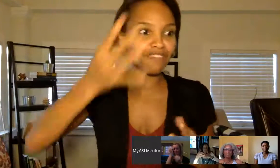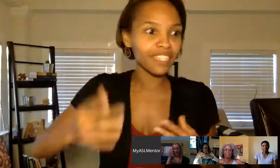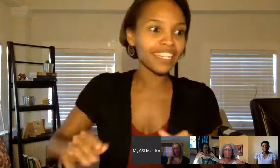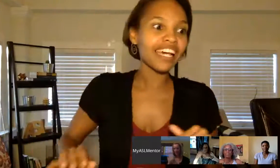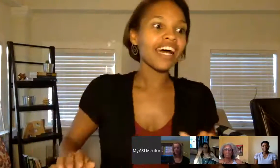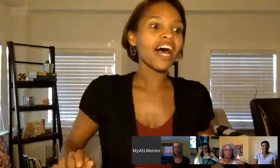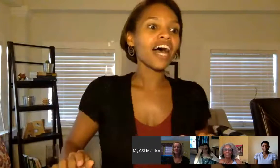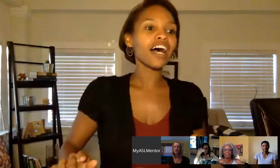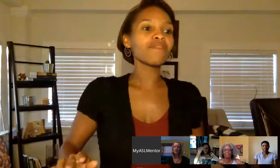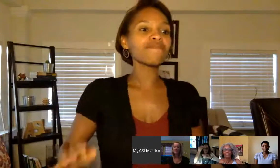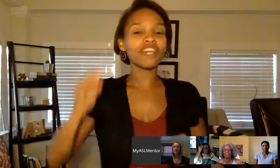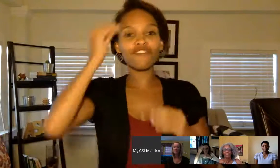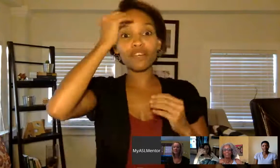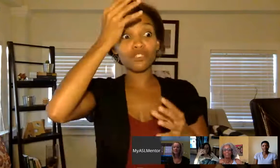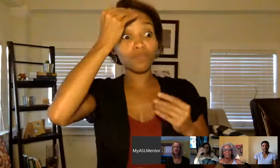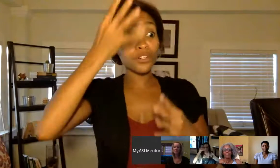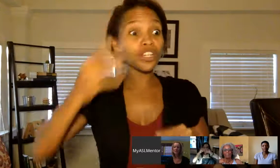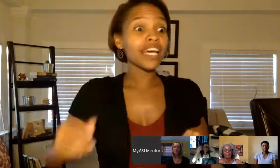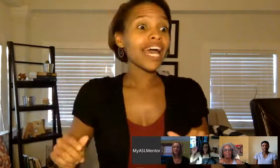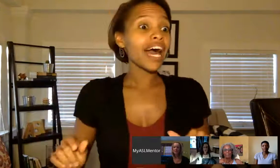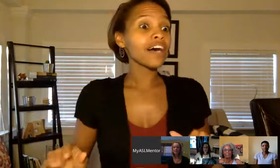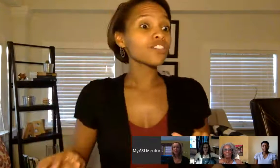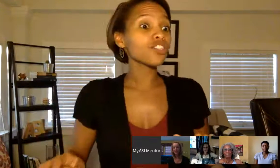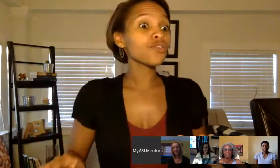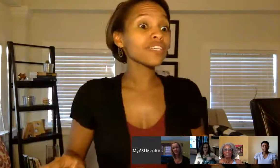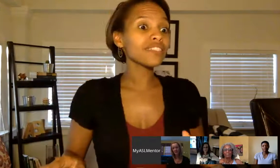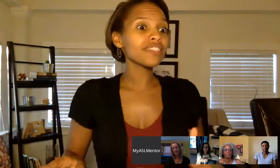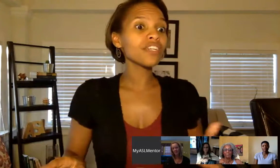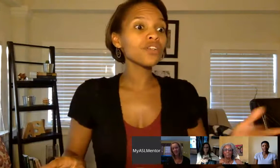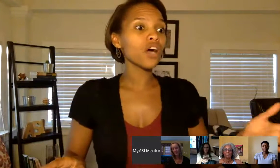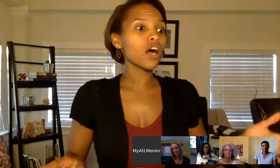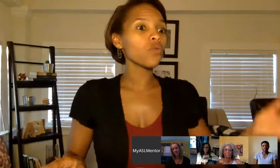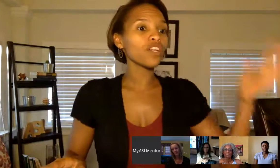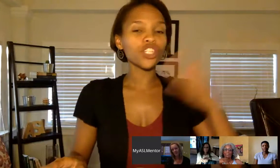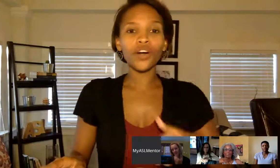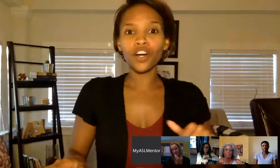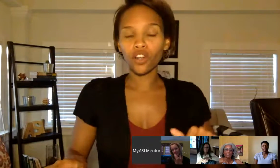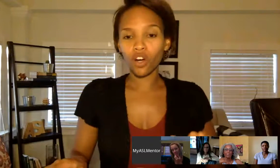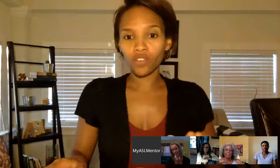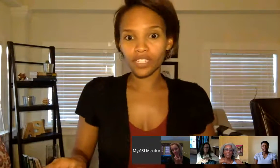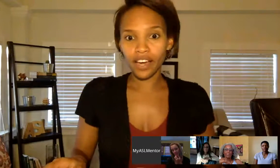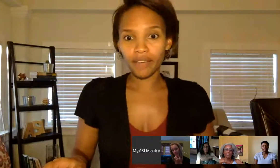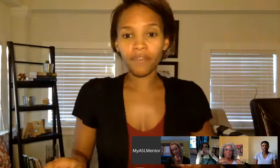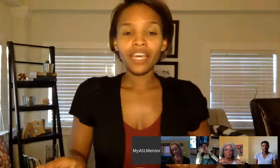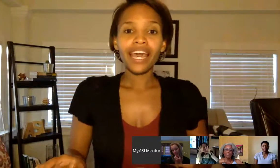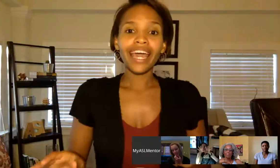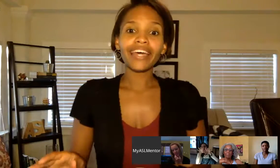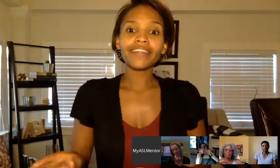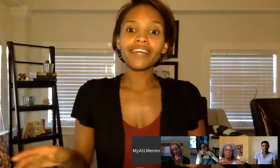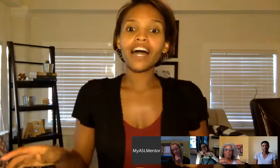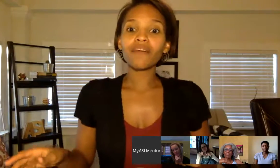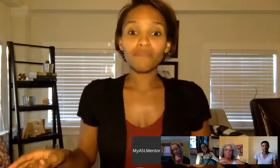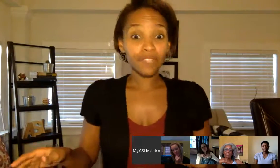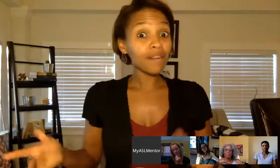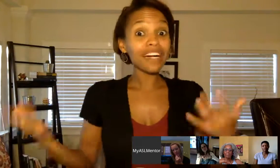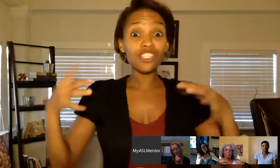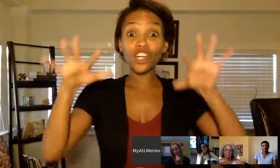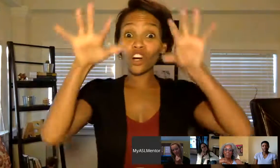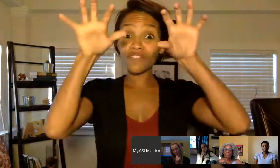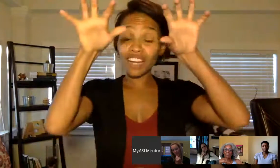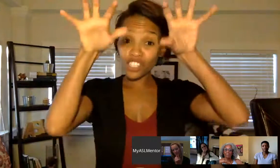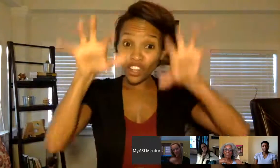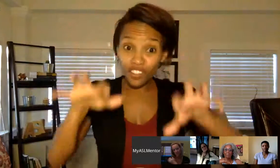double movement. Information board, so you can see what's going on all the time. And yep,